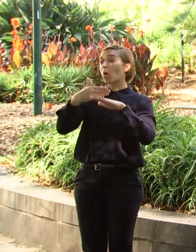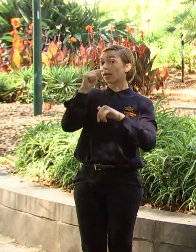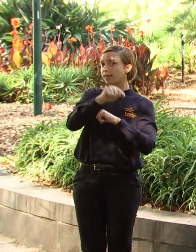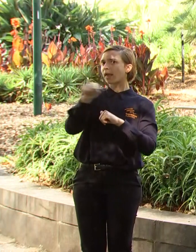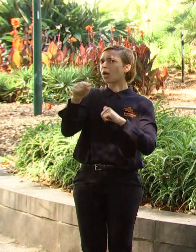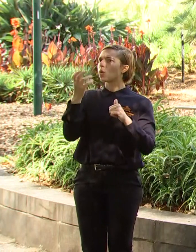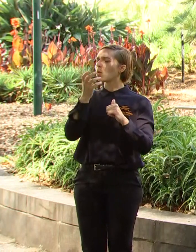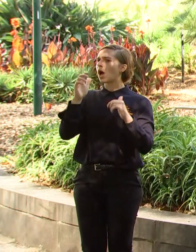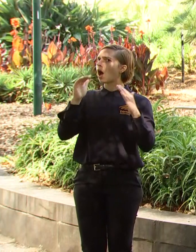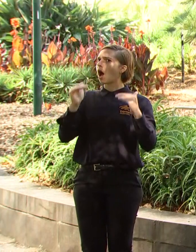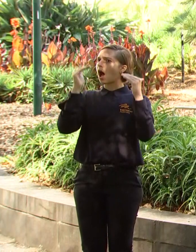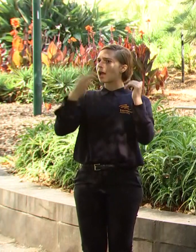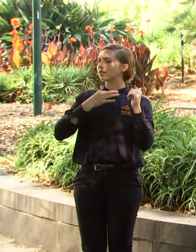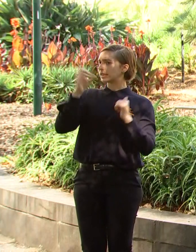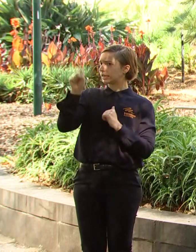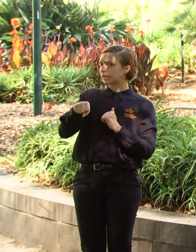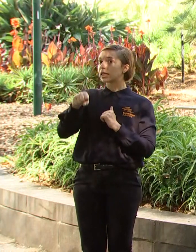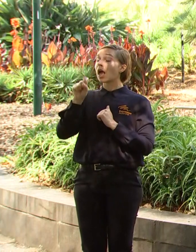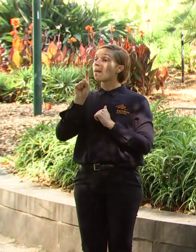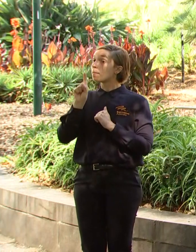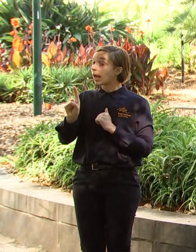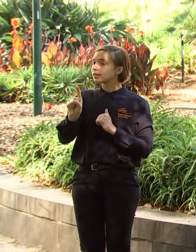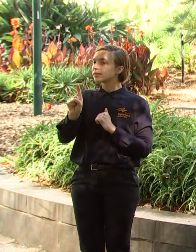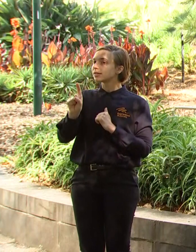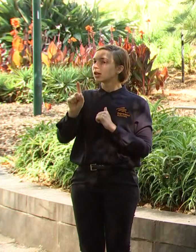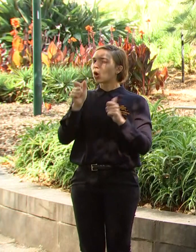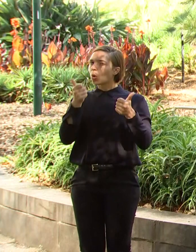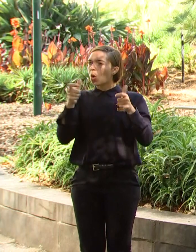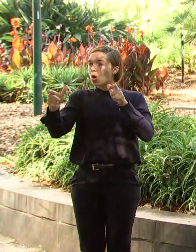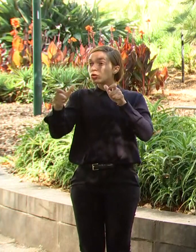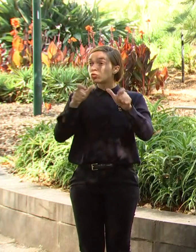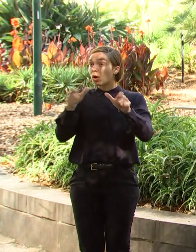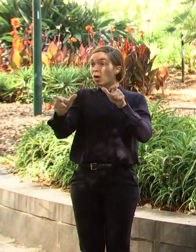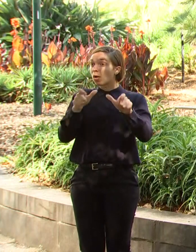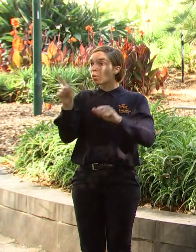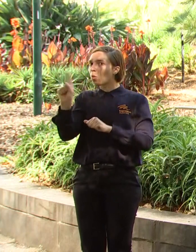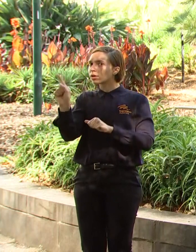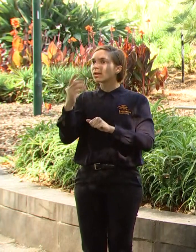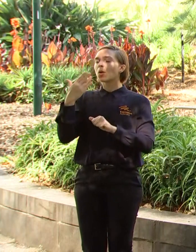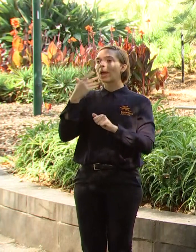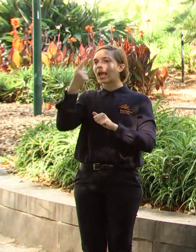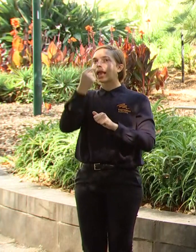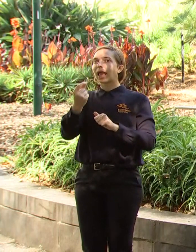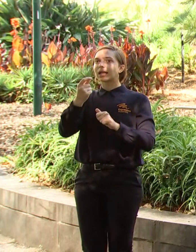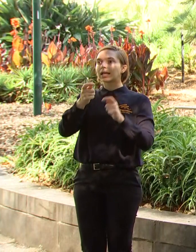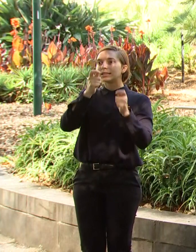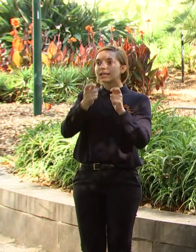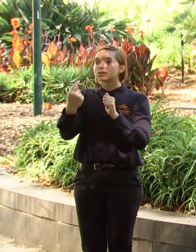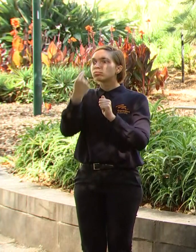testing everybody every day, then the maximum jump this virus can have on all of us is 1